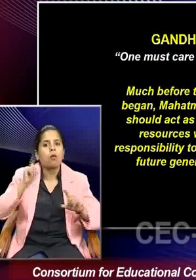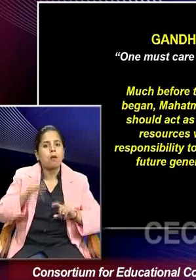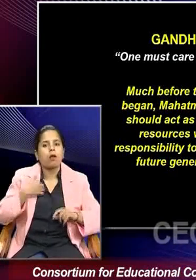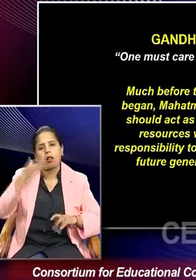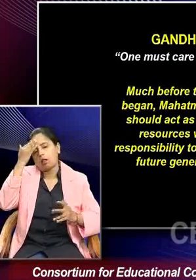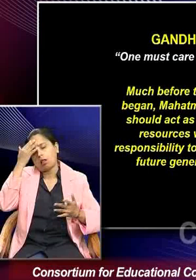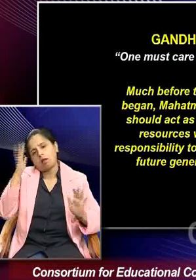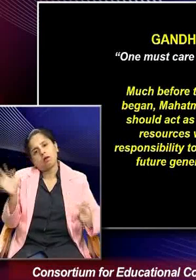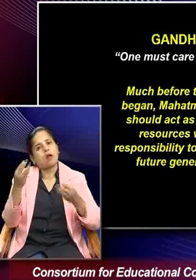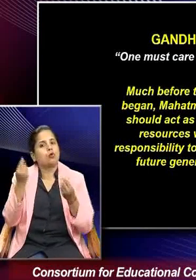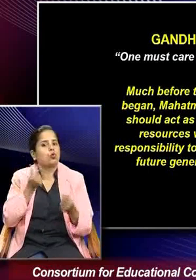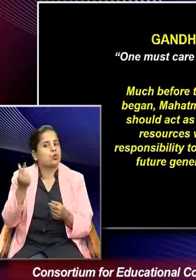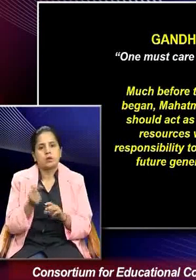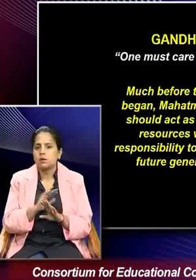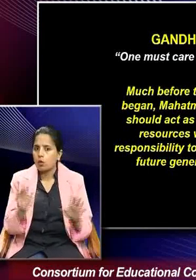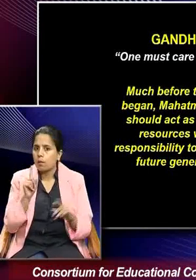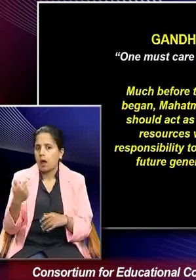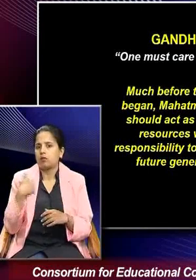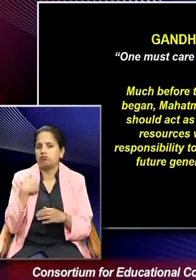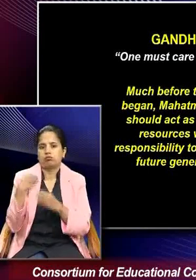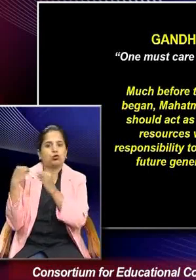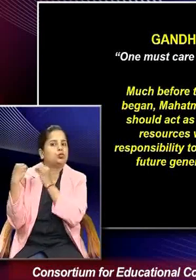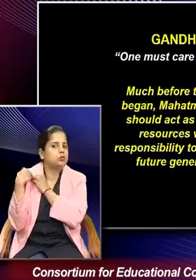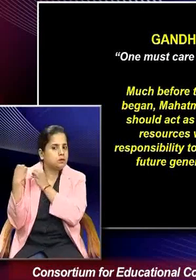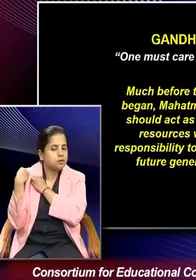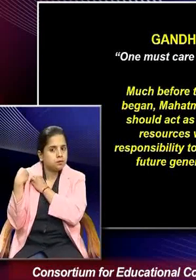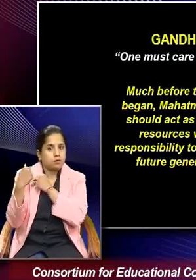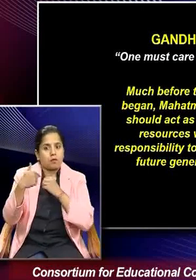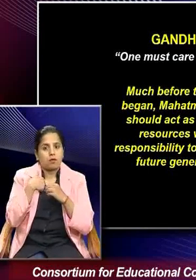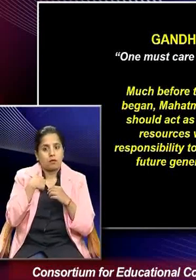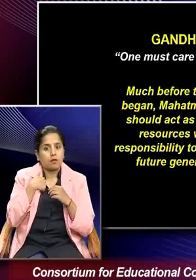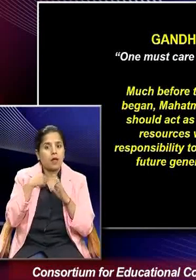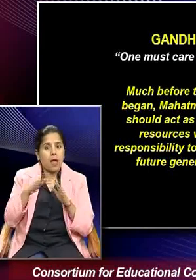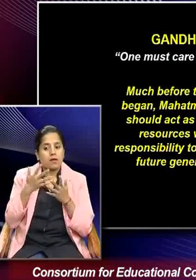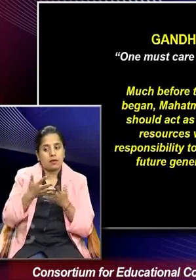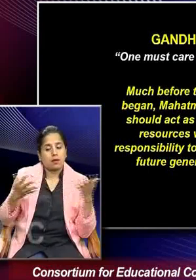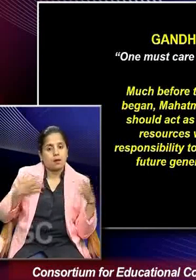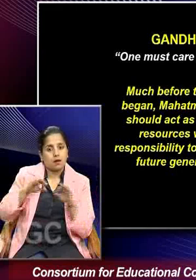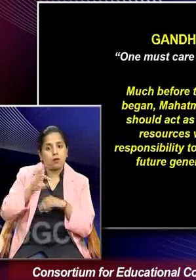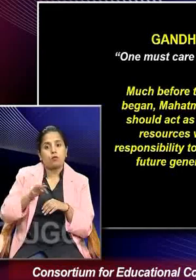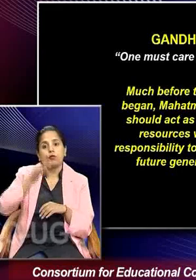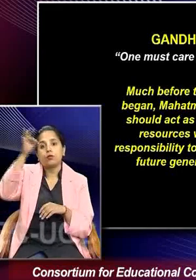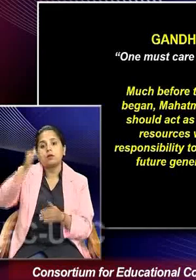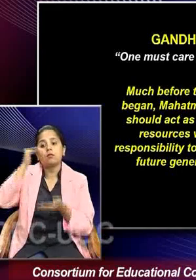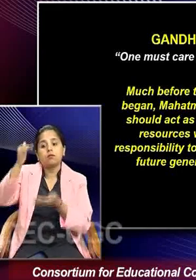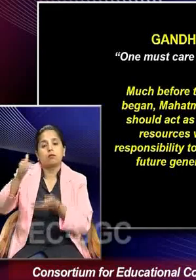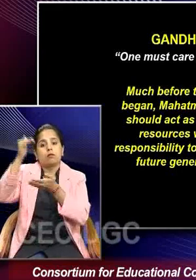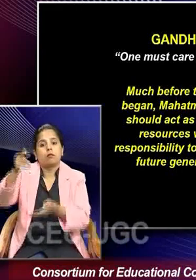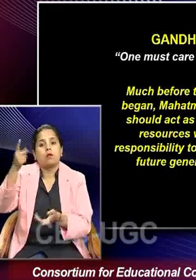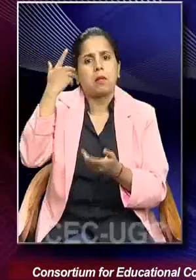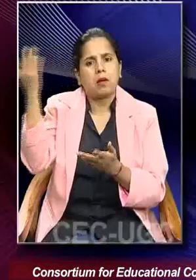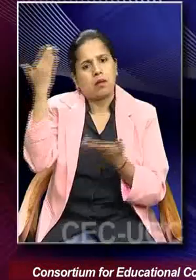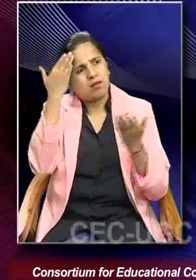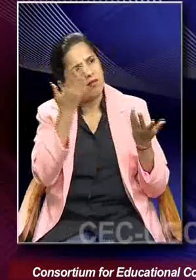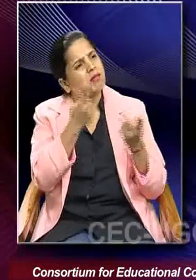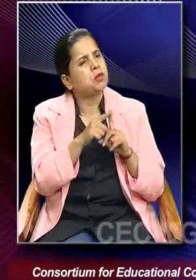moral responsibility to ensure that we bequeath to the future generation a healthy